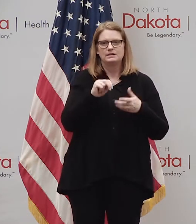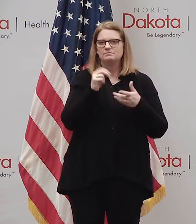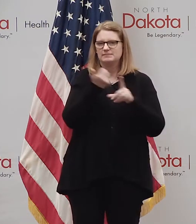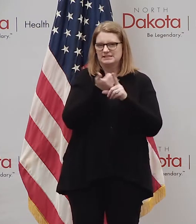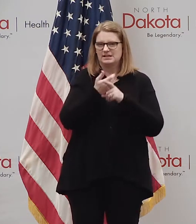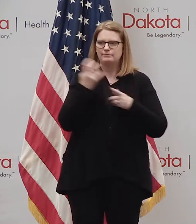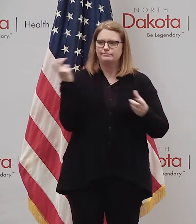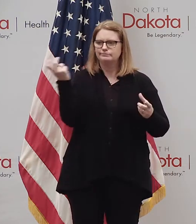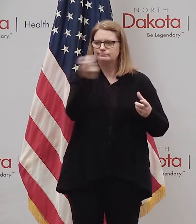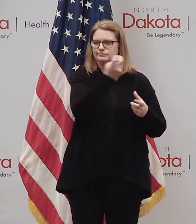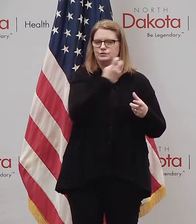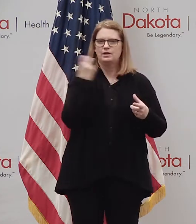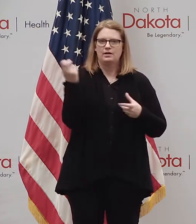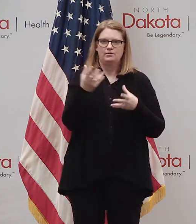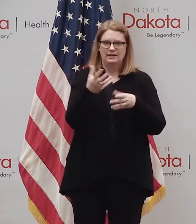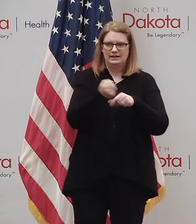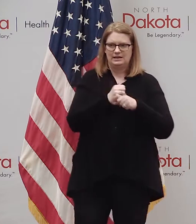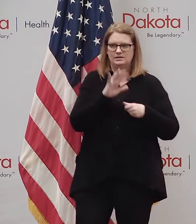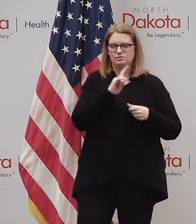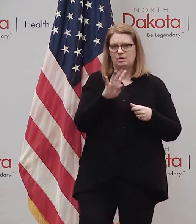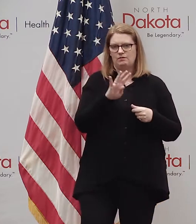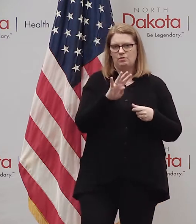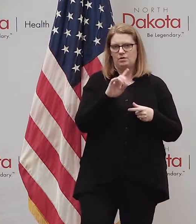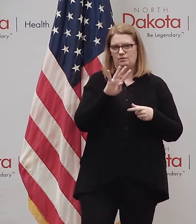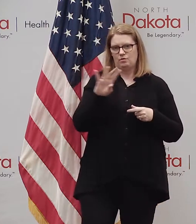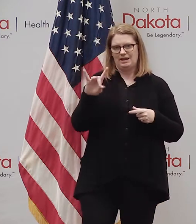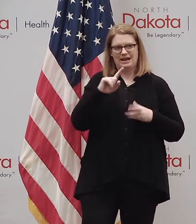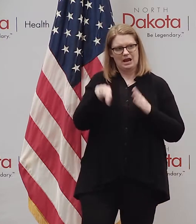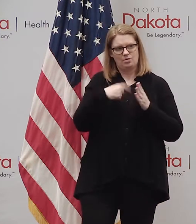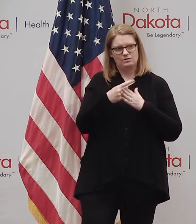and get to our laboratory, but once we receive it, 24 to 48 hours.